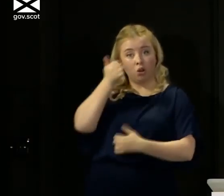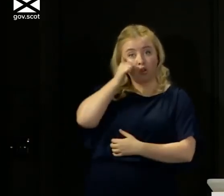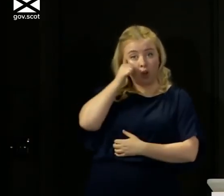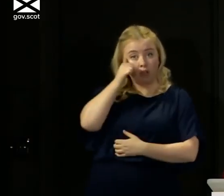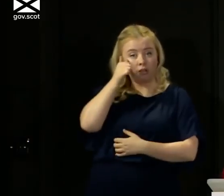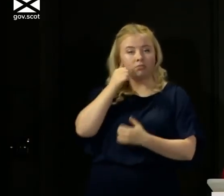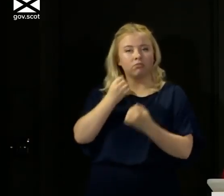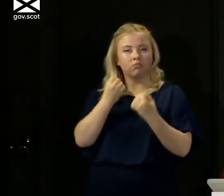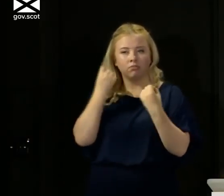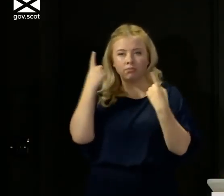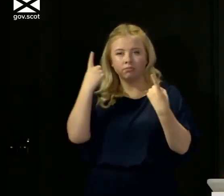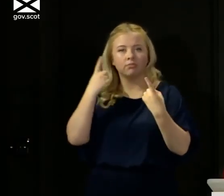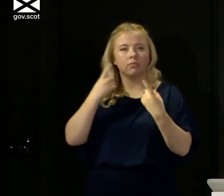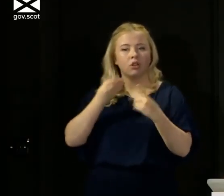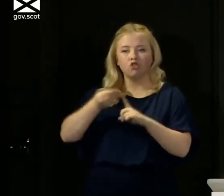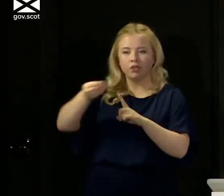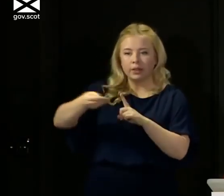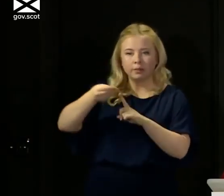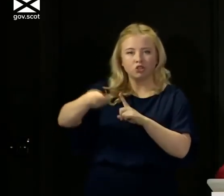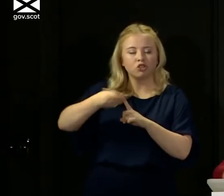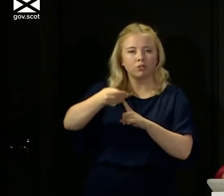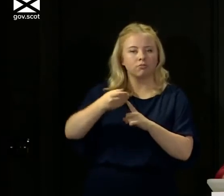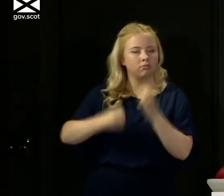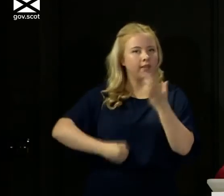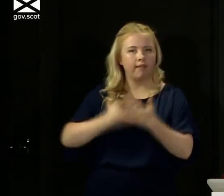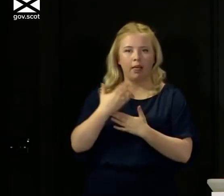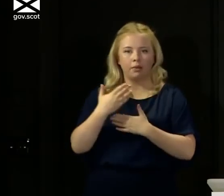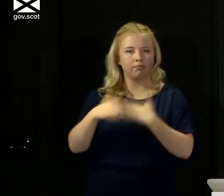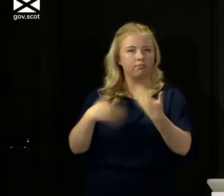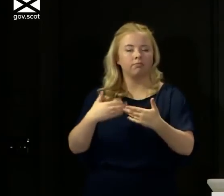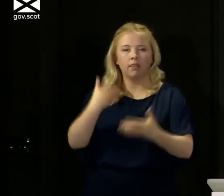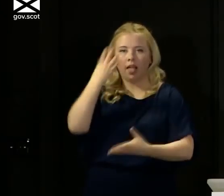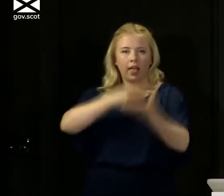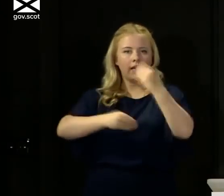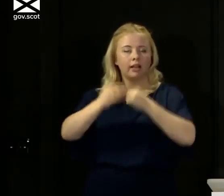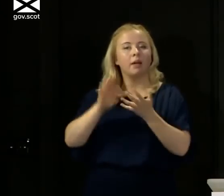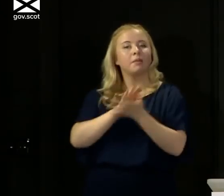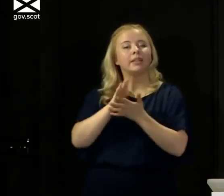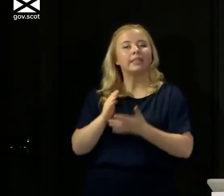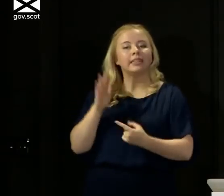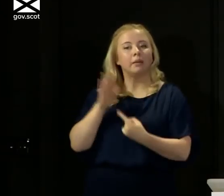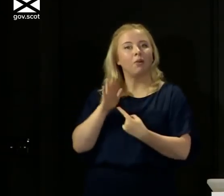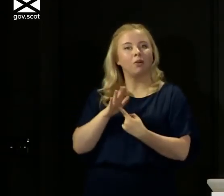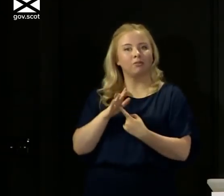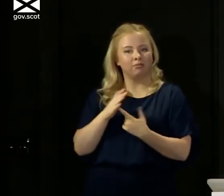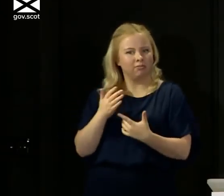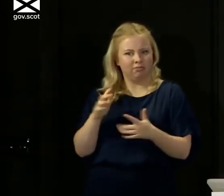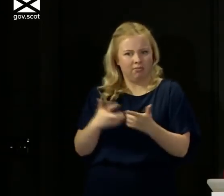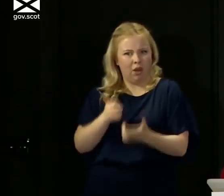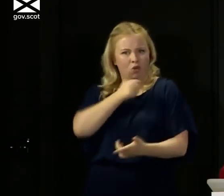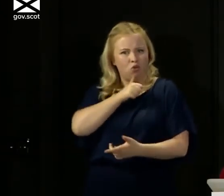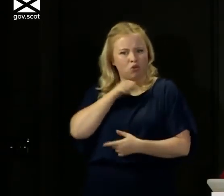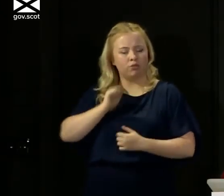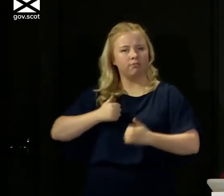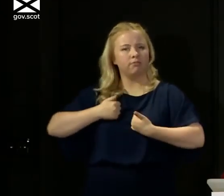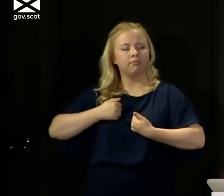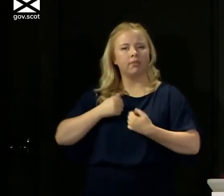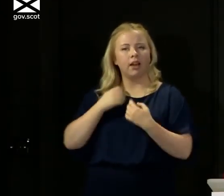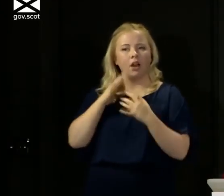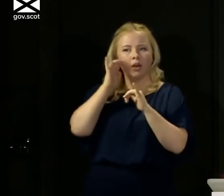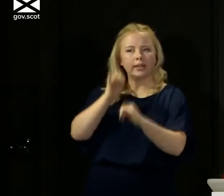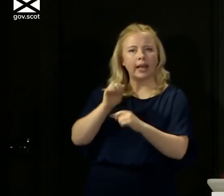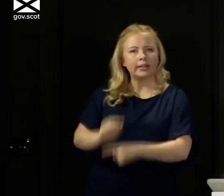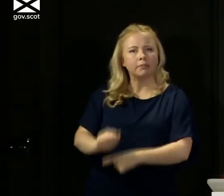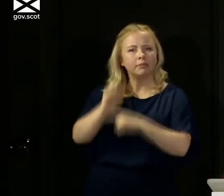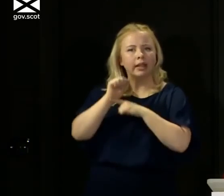developing all the time, which is really important to understanding how we need to use initiatives like Test and Protect to best break